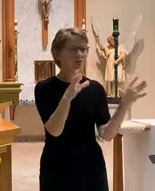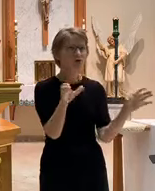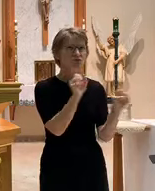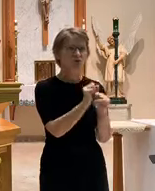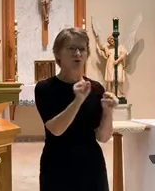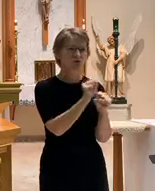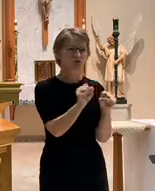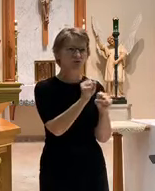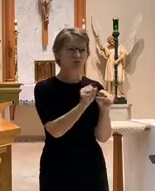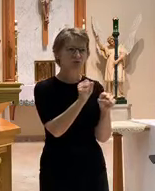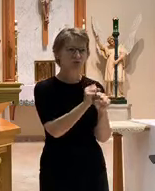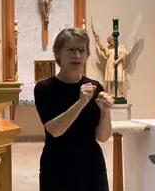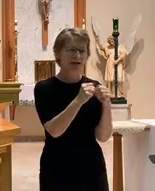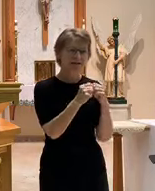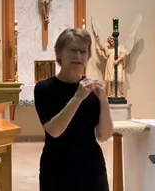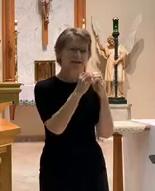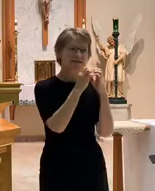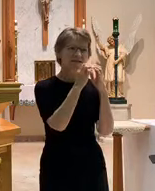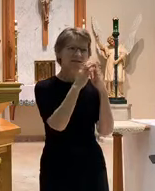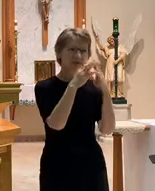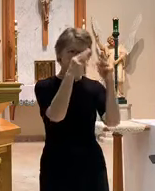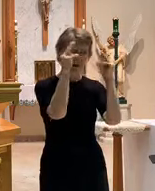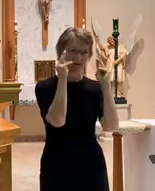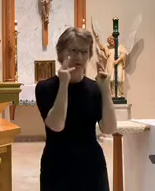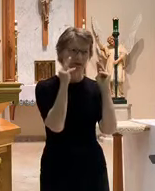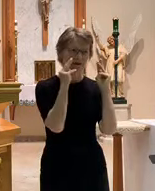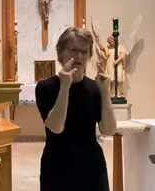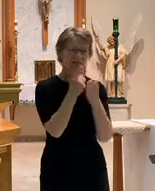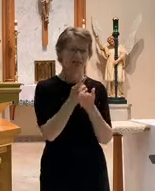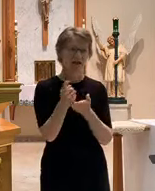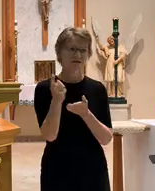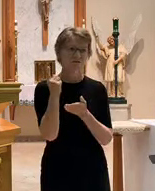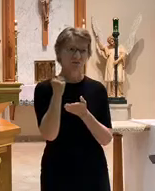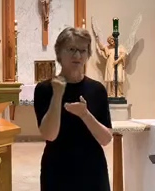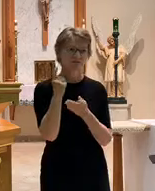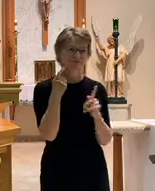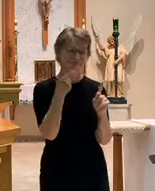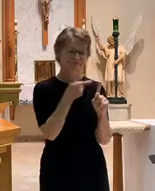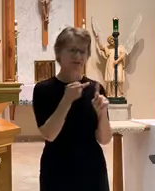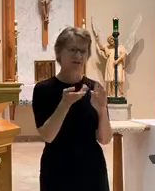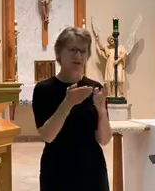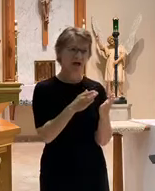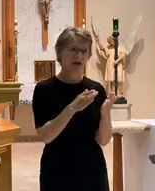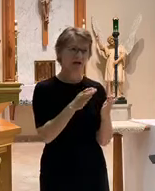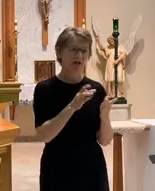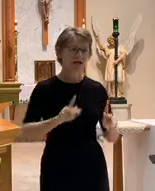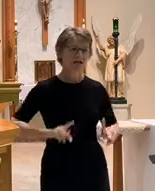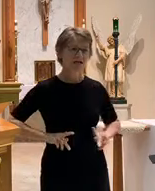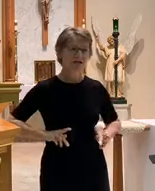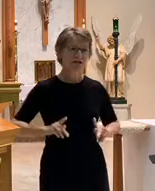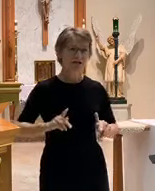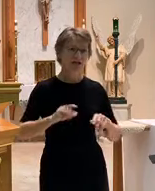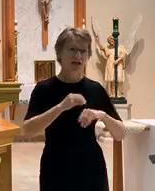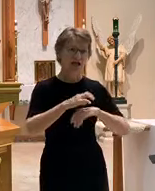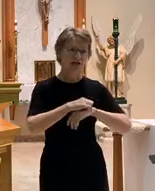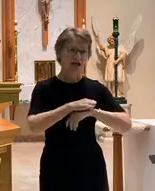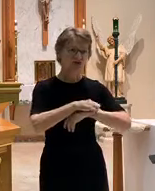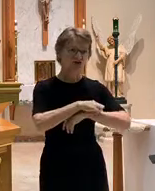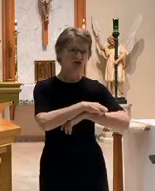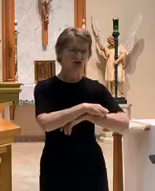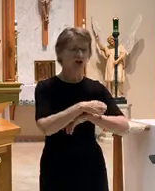Monday because of kidney cancer. She'd been battling that for years. And the thing about Sister